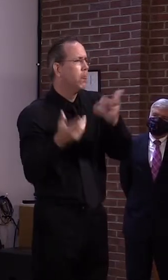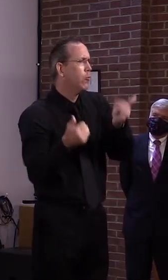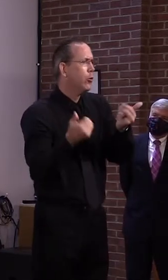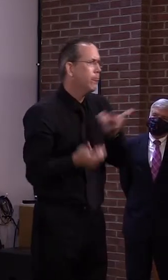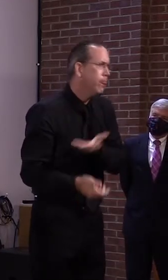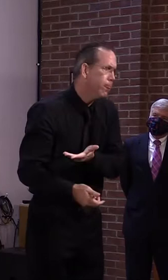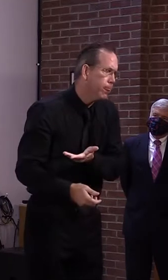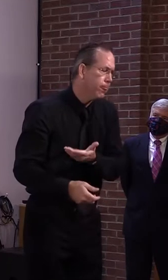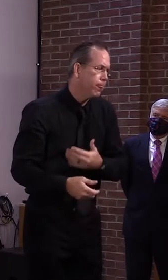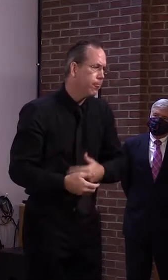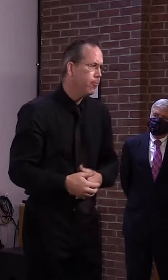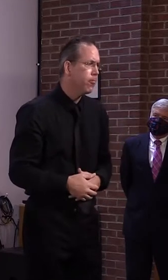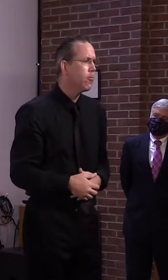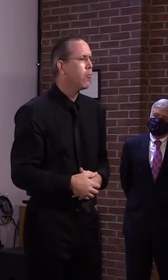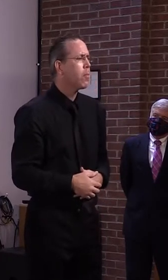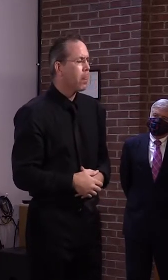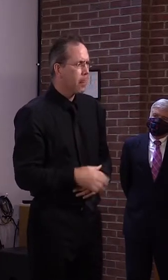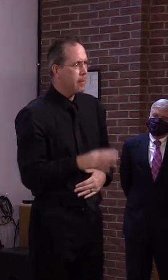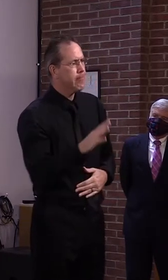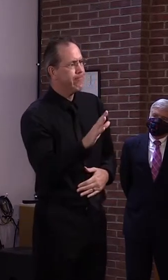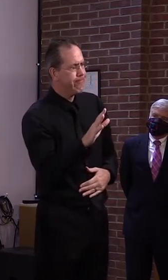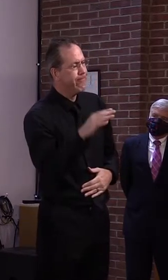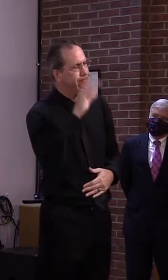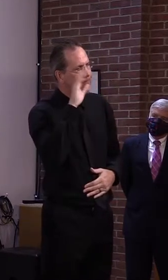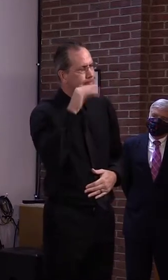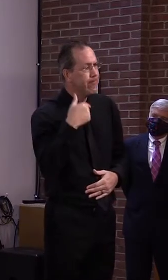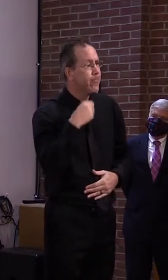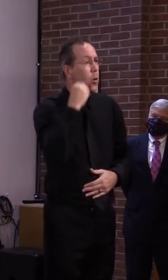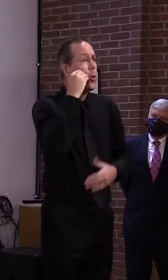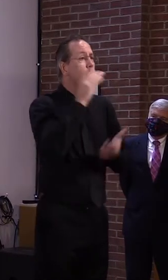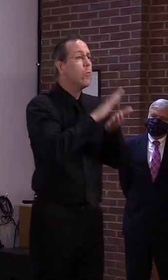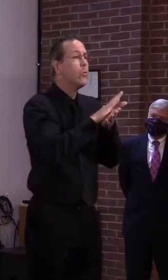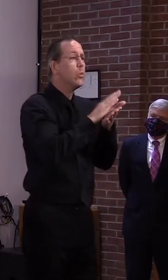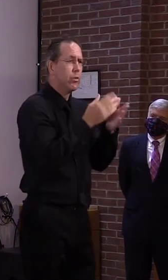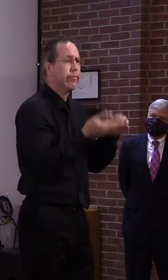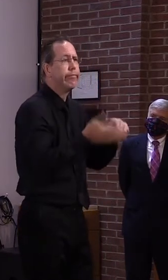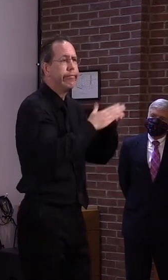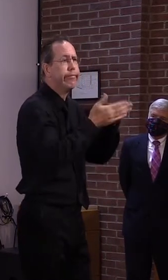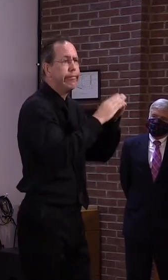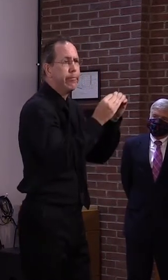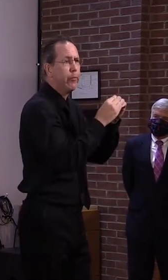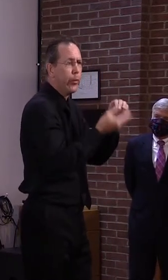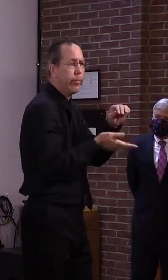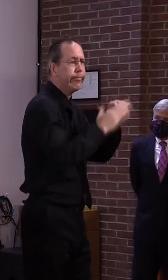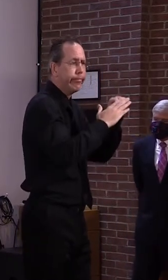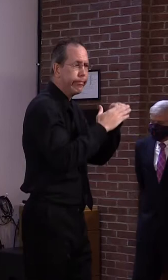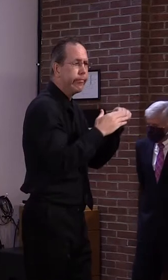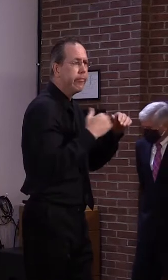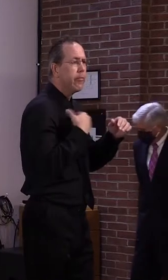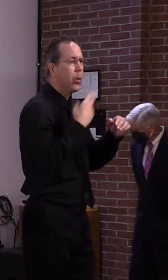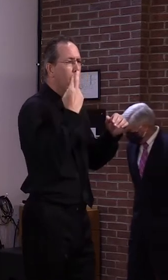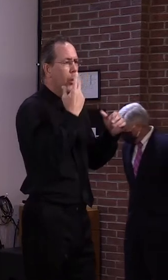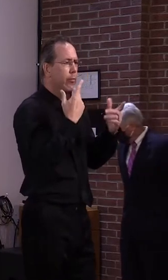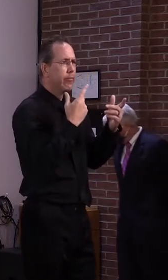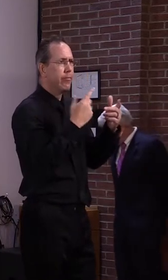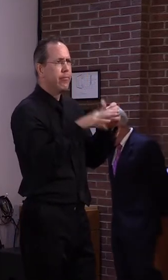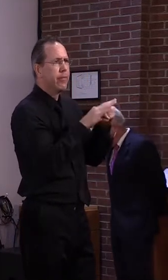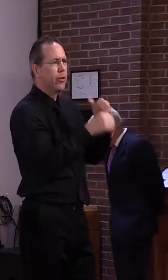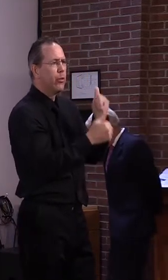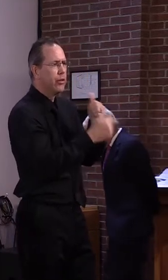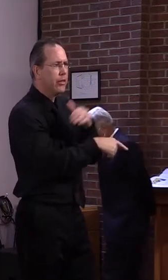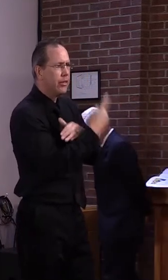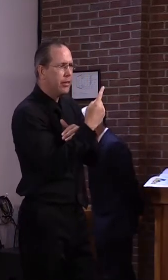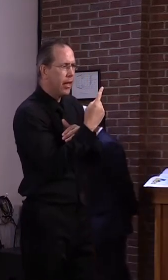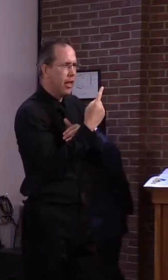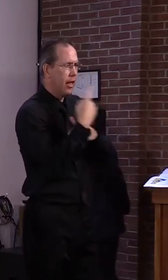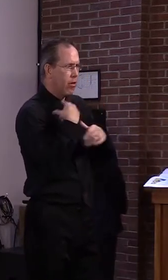into the budget deliberations of our boards this fall, because we expect it to be a very challenging budgeting process with so many variables. So we